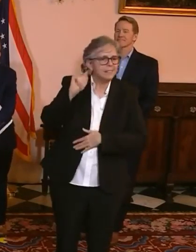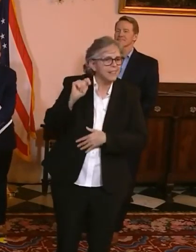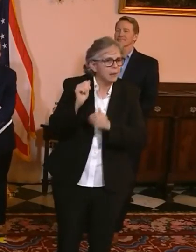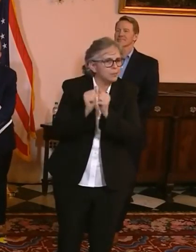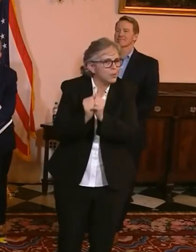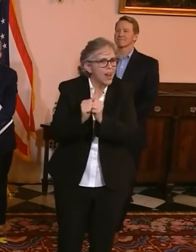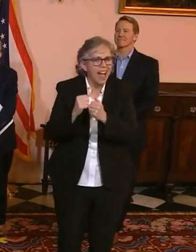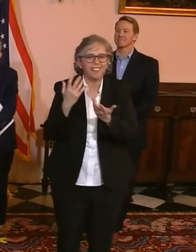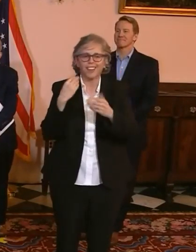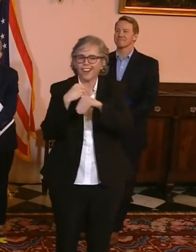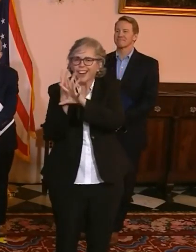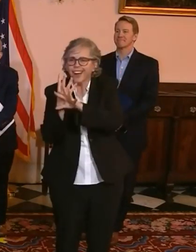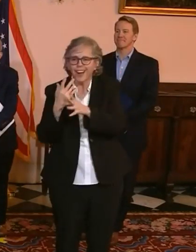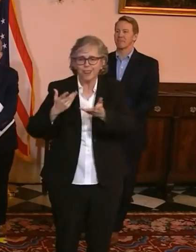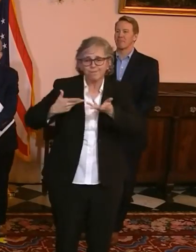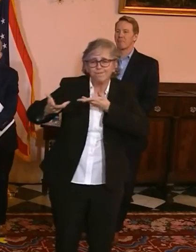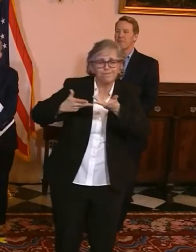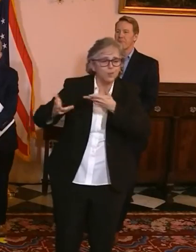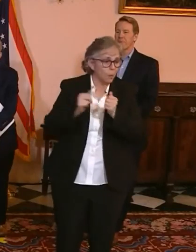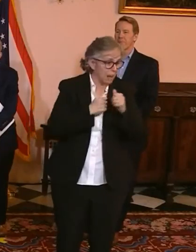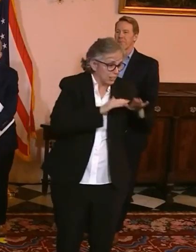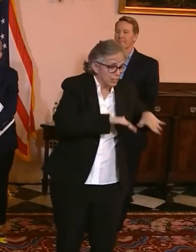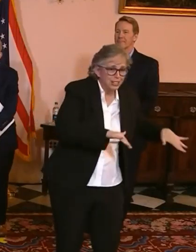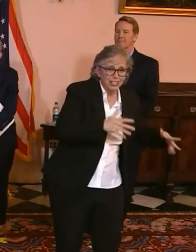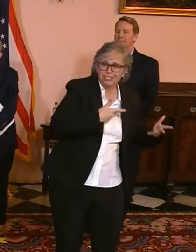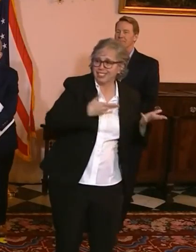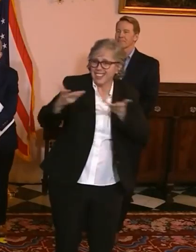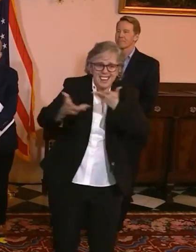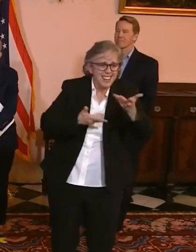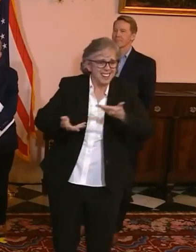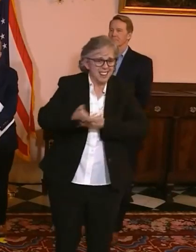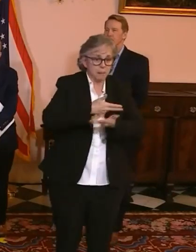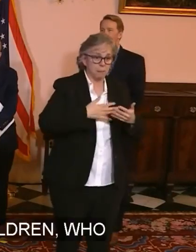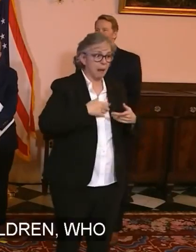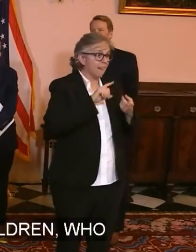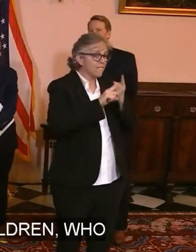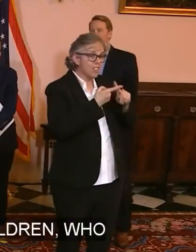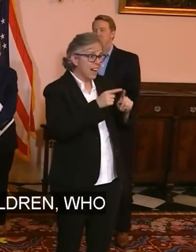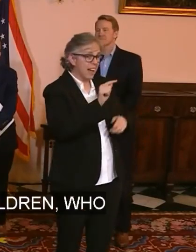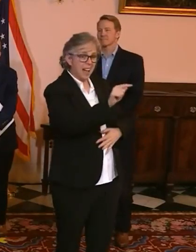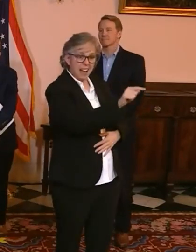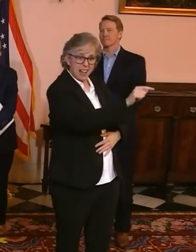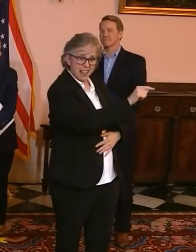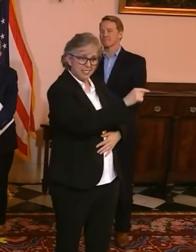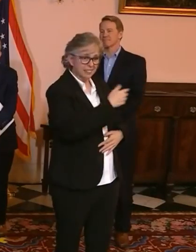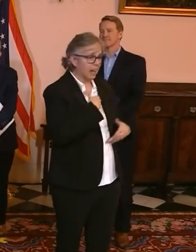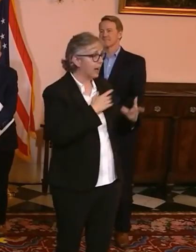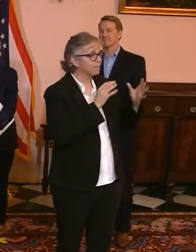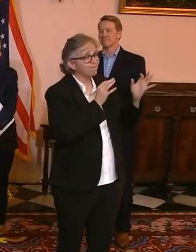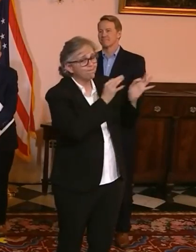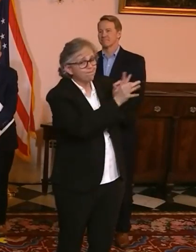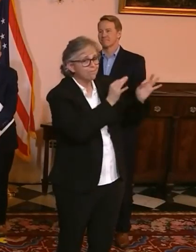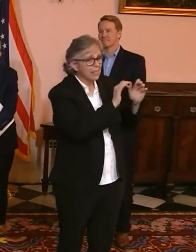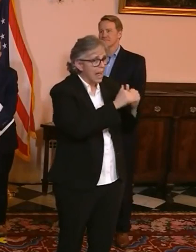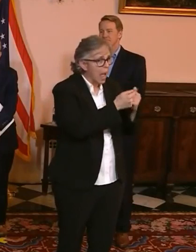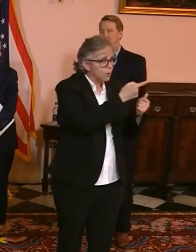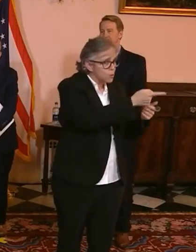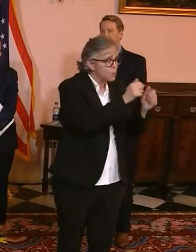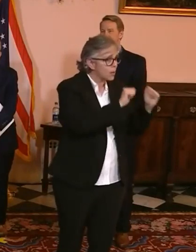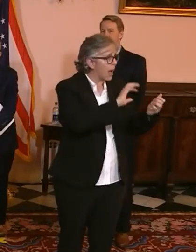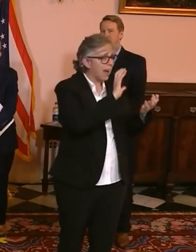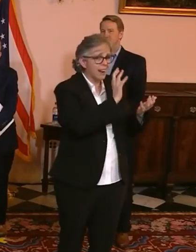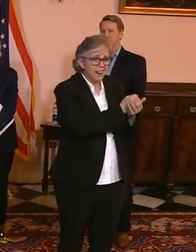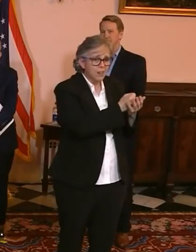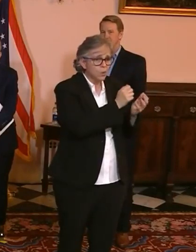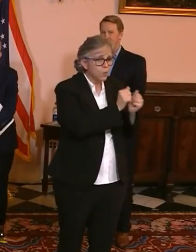me, I'm teaching them to FaceTime with Grandma Strewing. And it really brings great joy